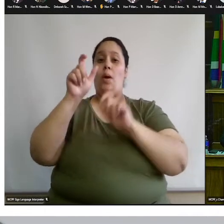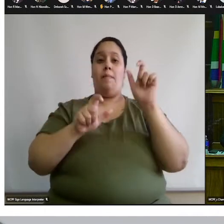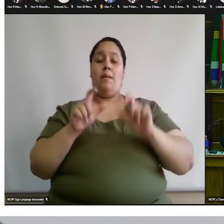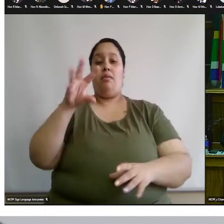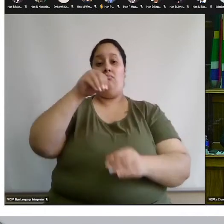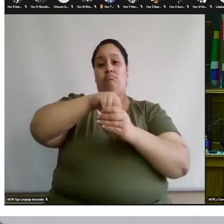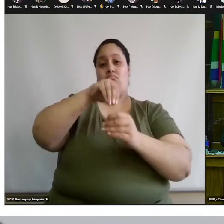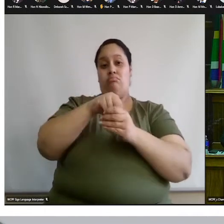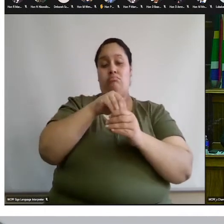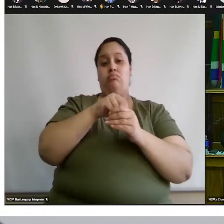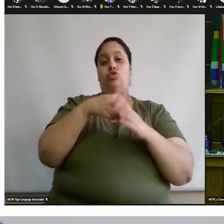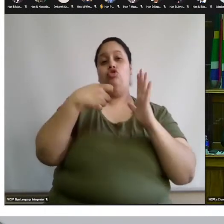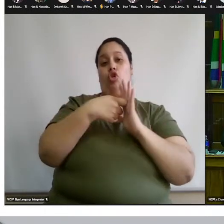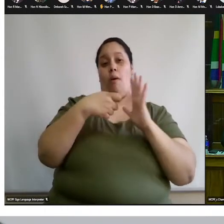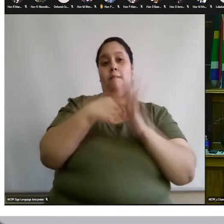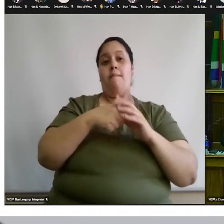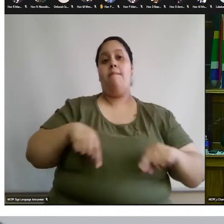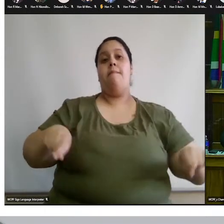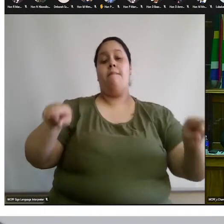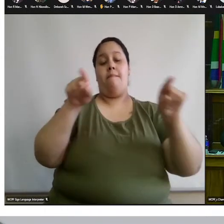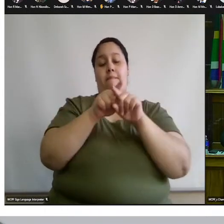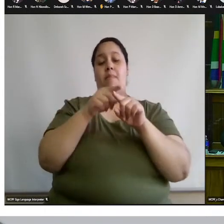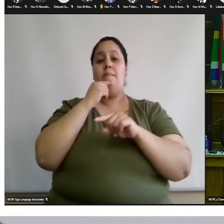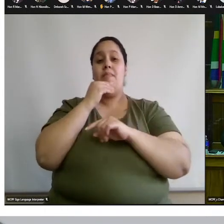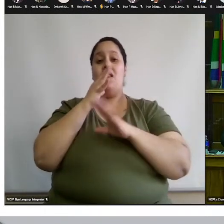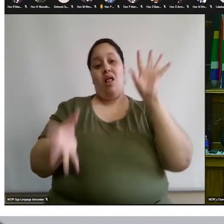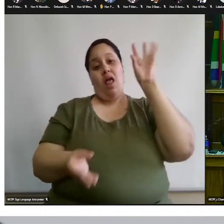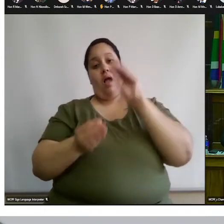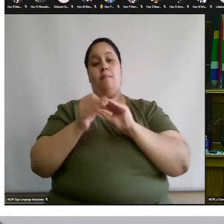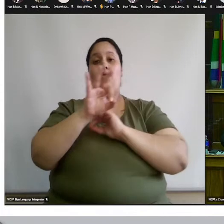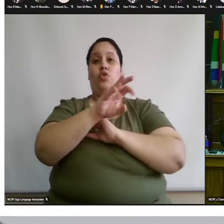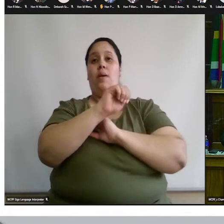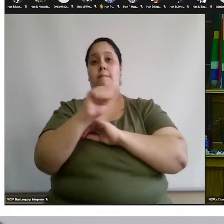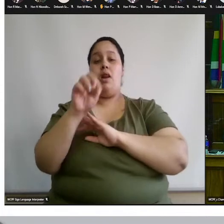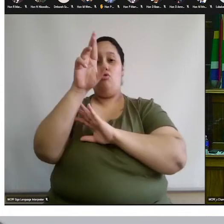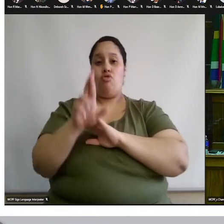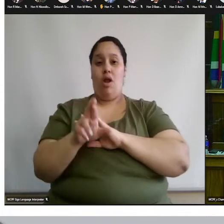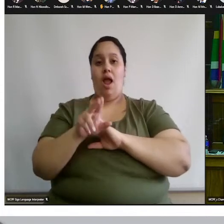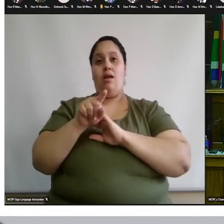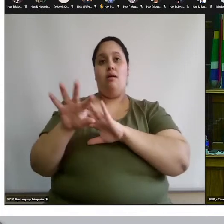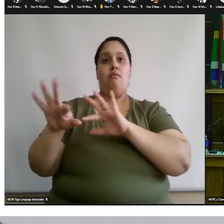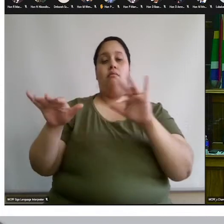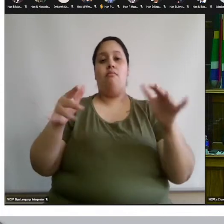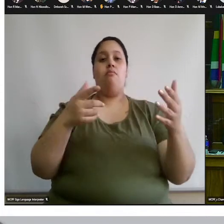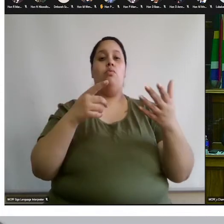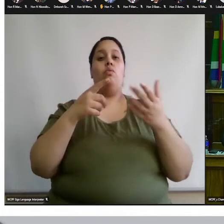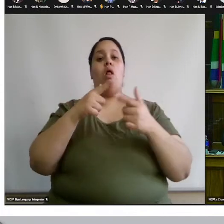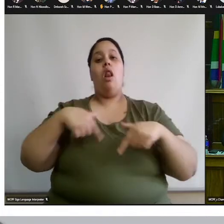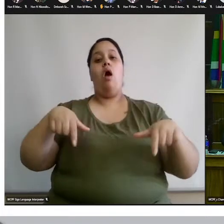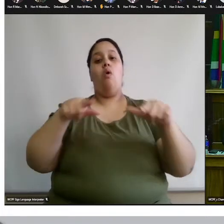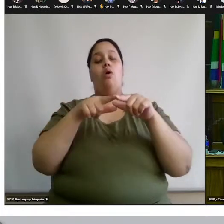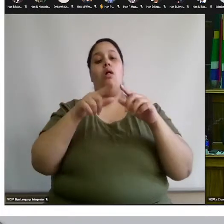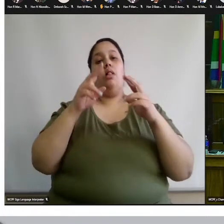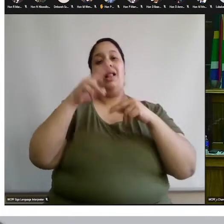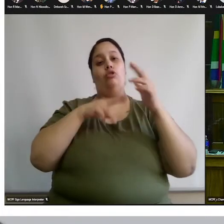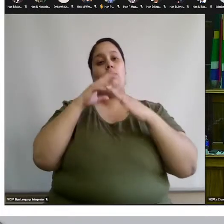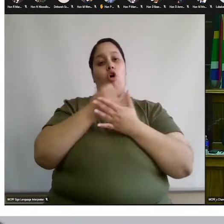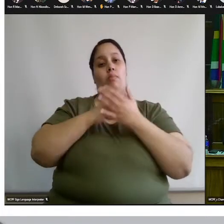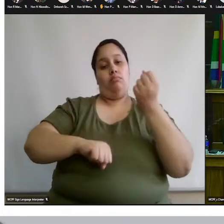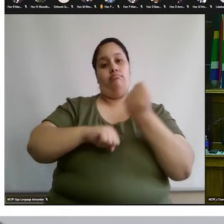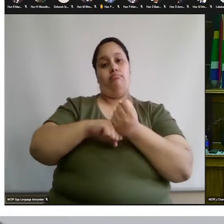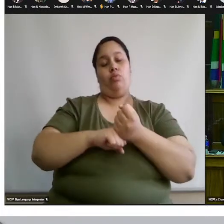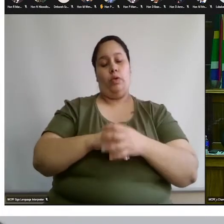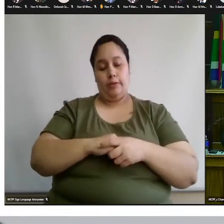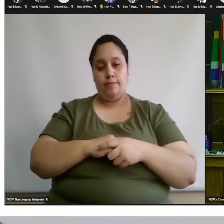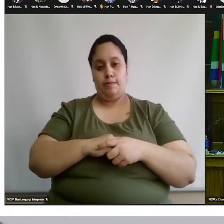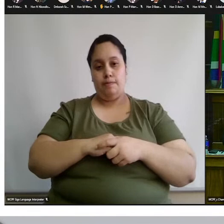and injected over 3 million rand into the local township economy in the Western Cape. And of